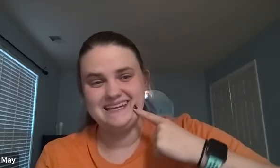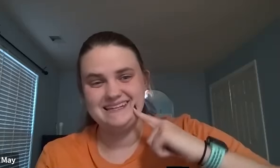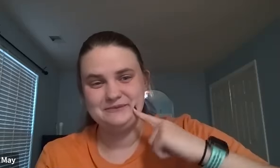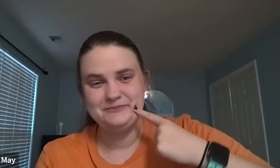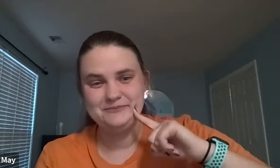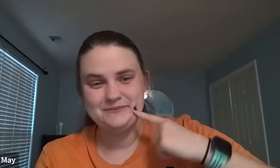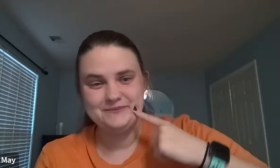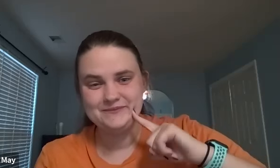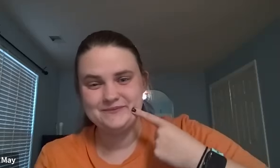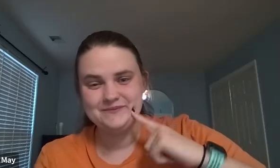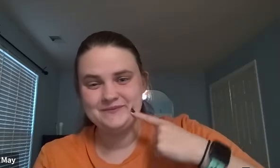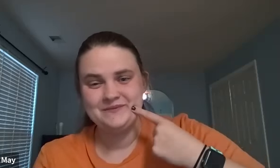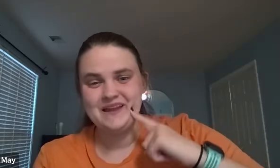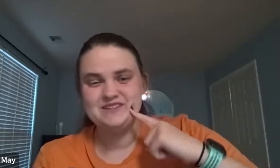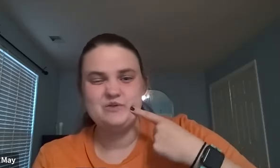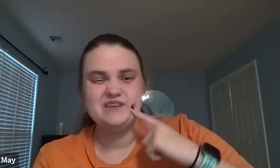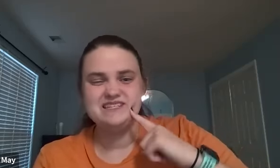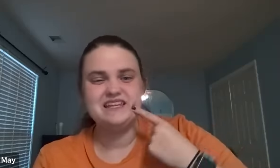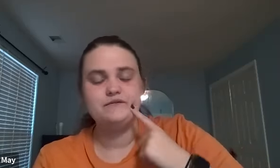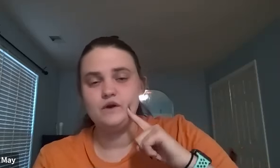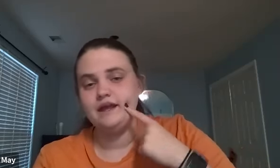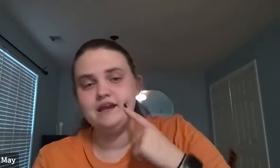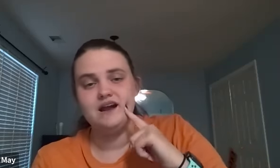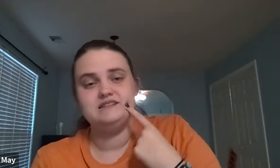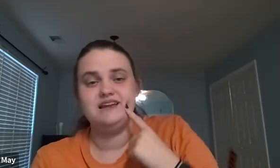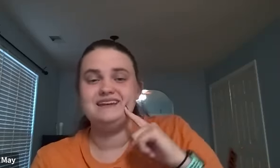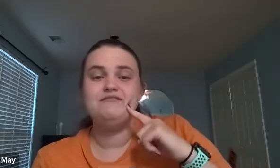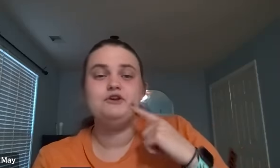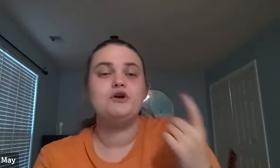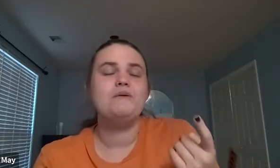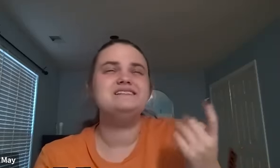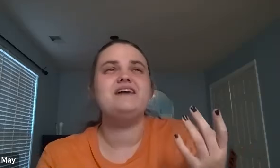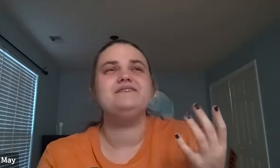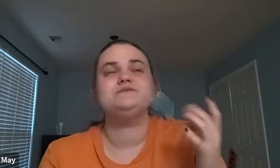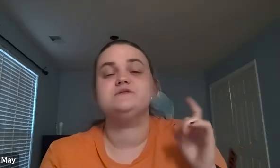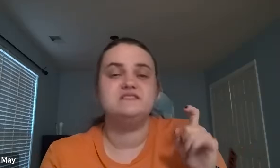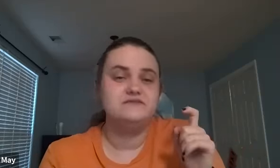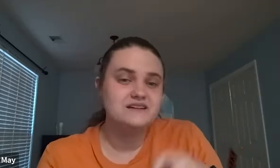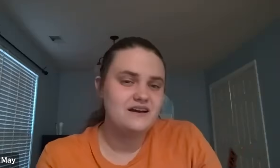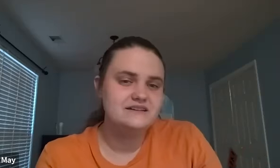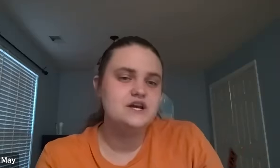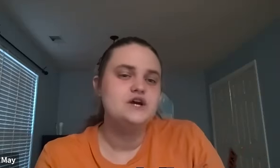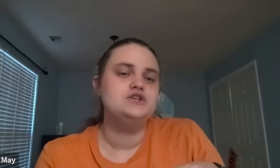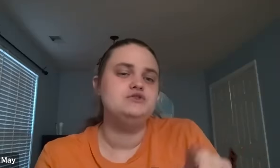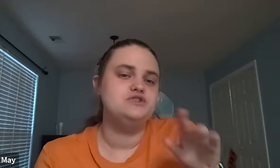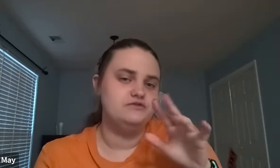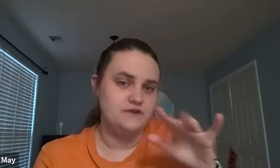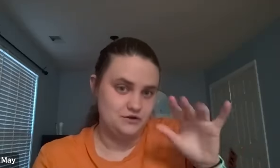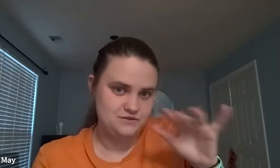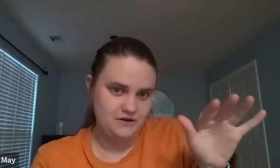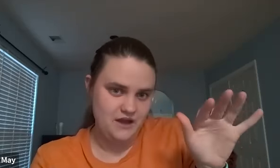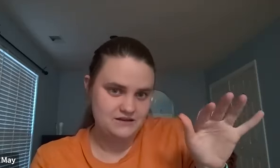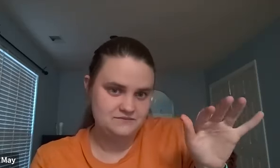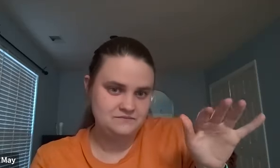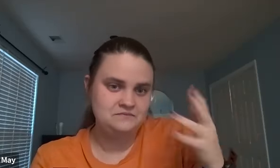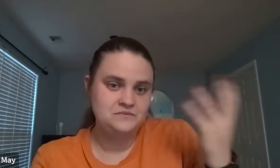candy. And so this is like for any kinds of candy. If you're going to have a specific kind, you do finger spell that.